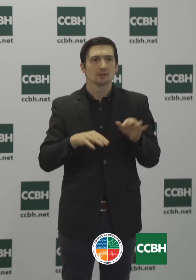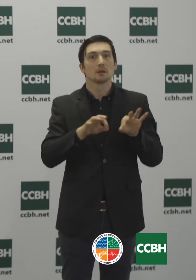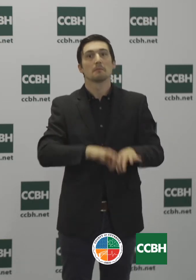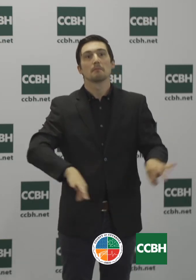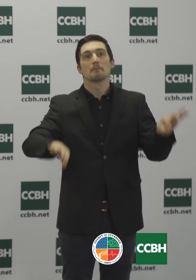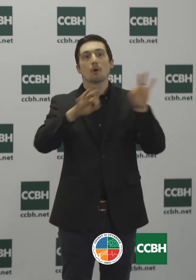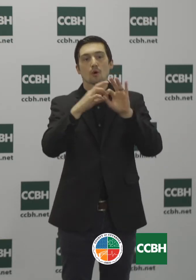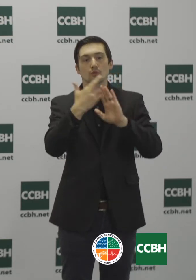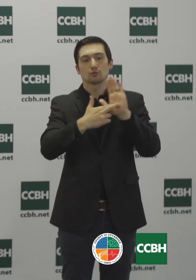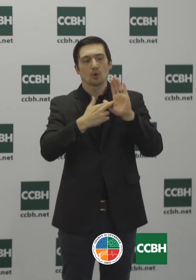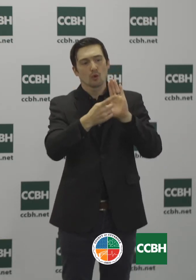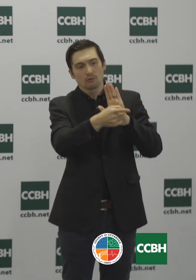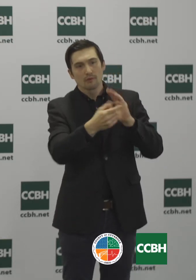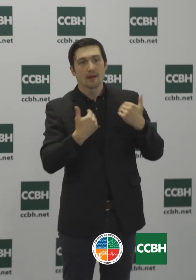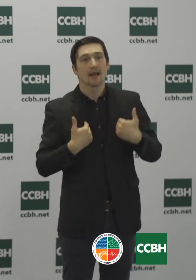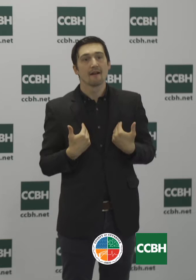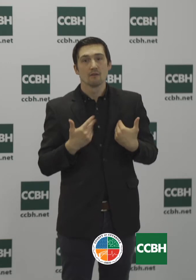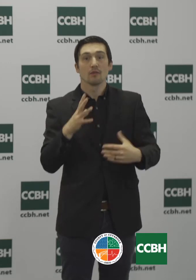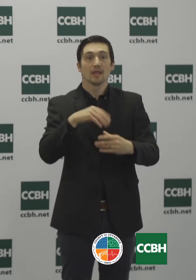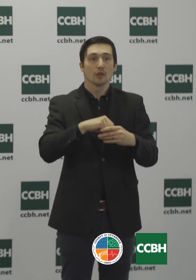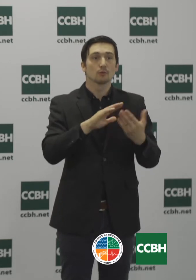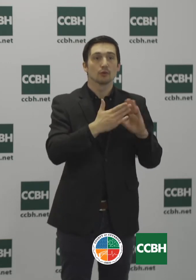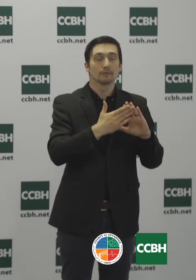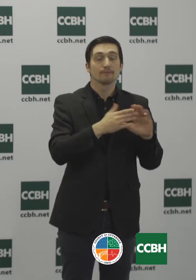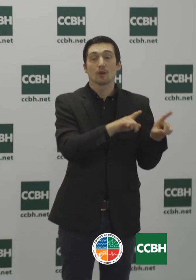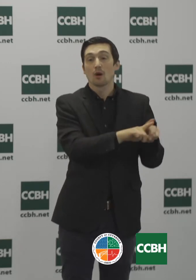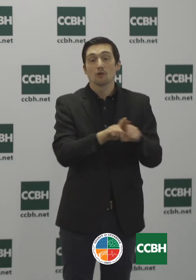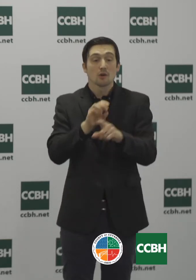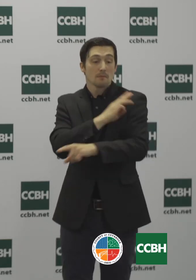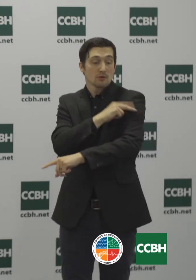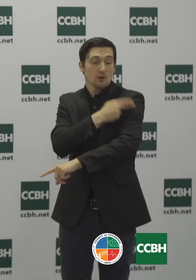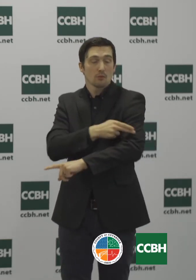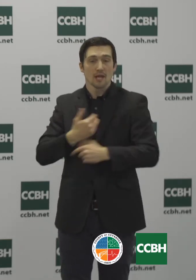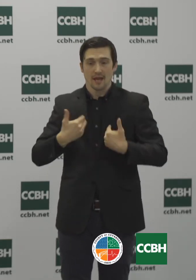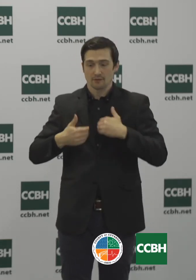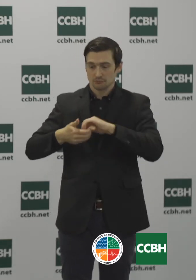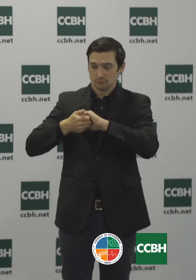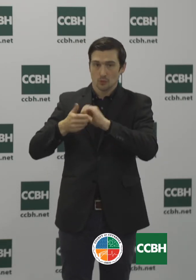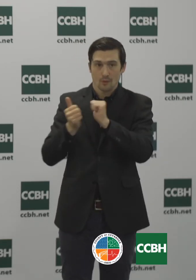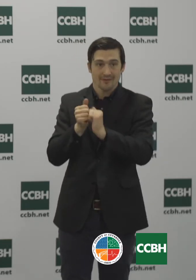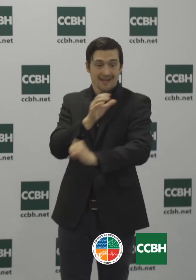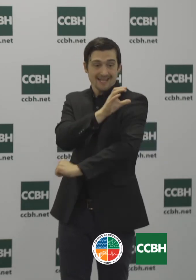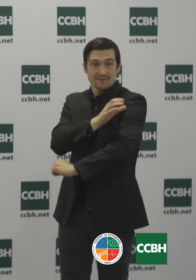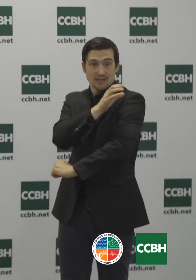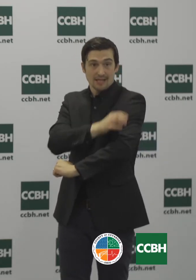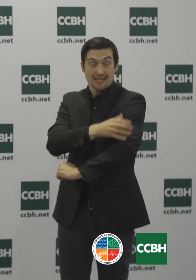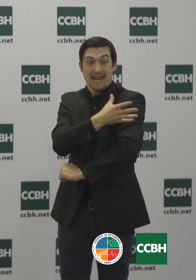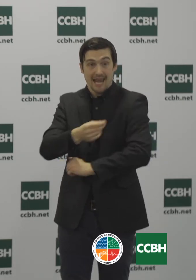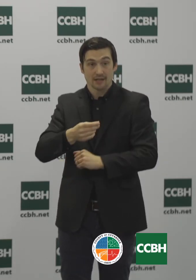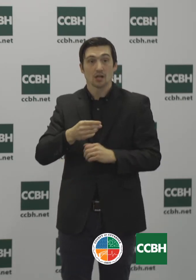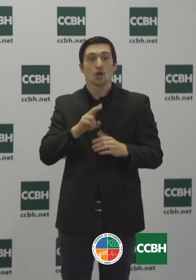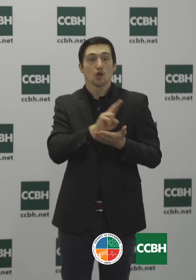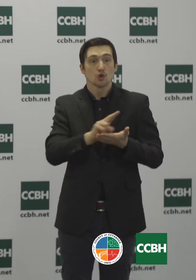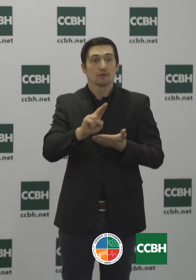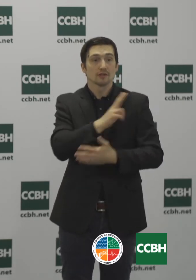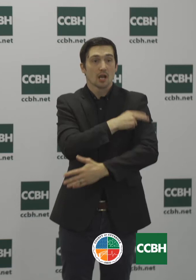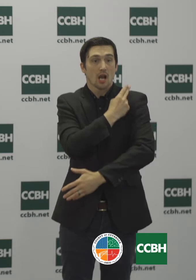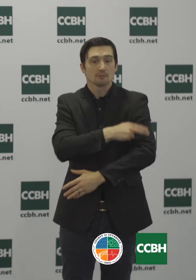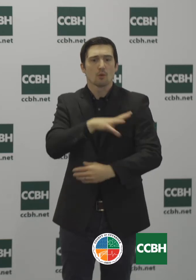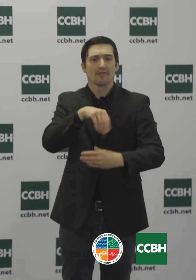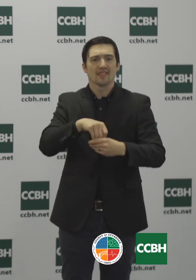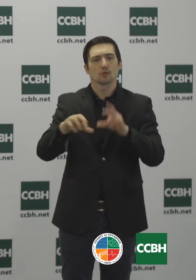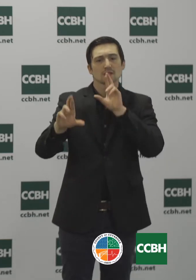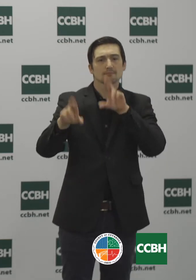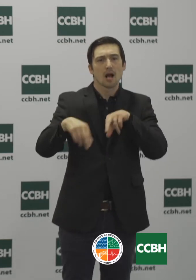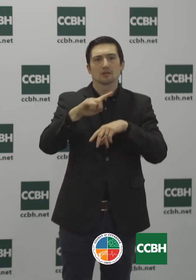they're playing in the community. Along with Metro Health, we continue to collaborate with the Cleveland Clinic and University Hospitals in the response zones that